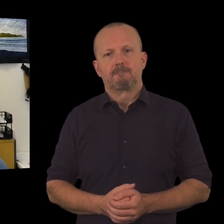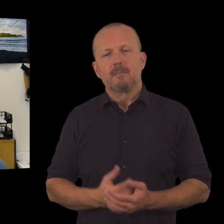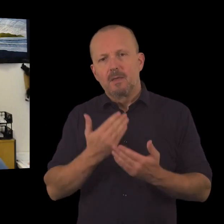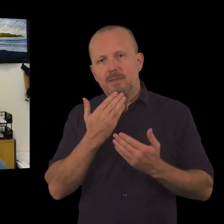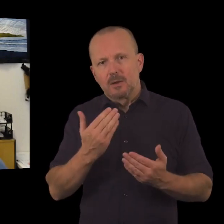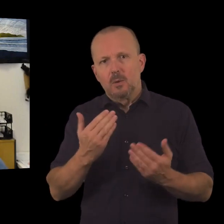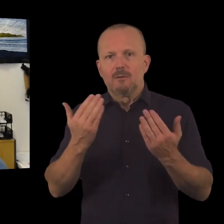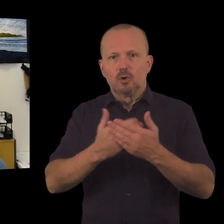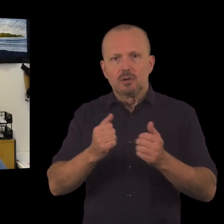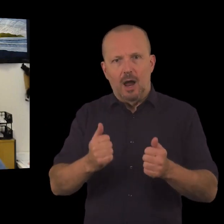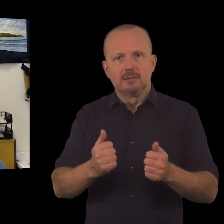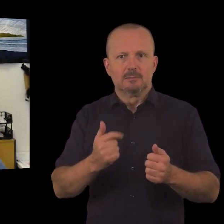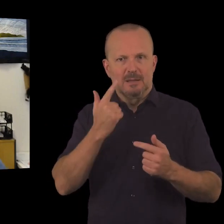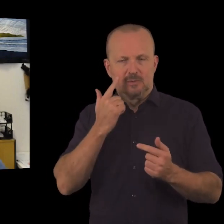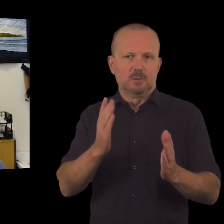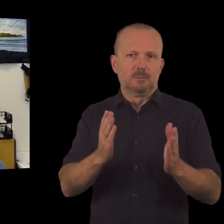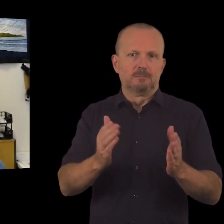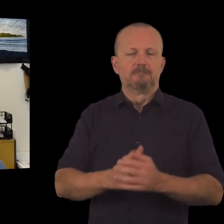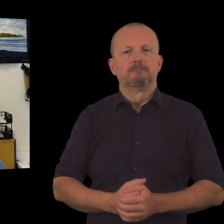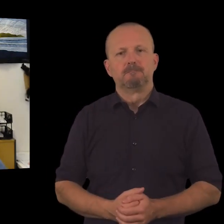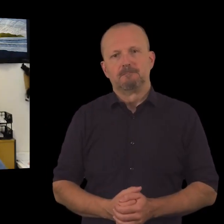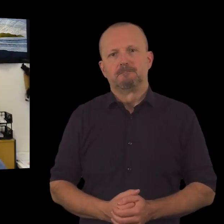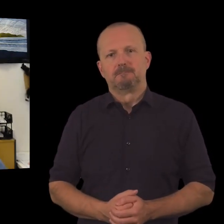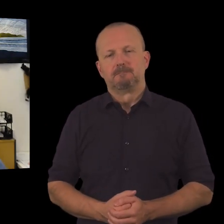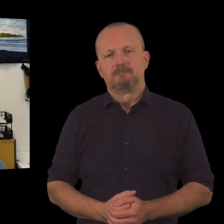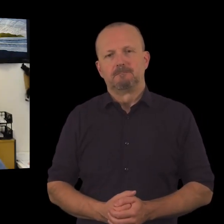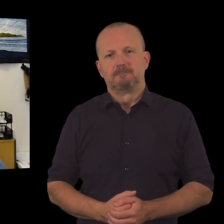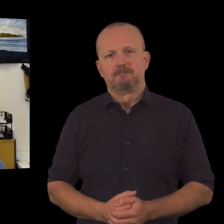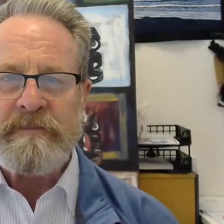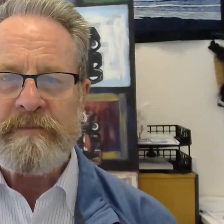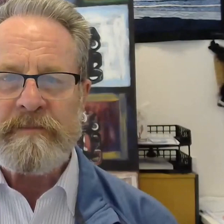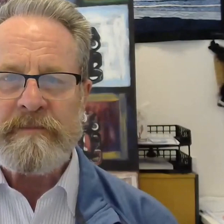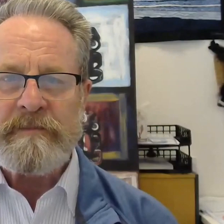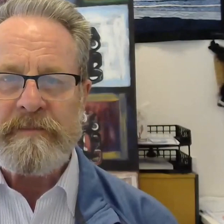Noho mai rā I rotu ana manaakitanga katoa.